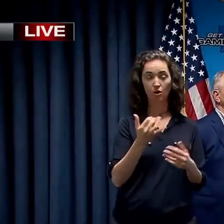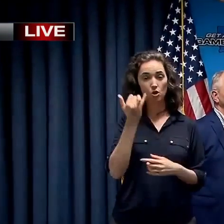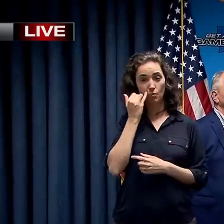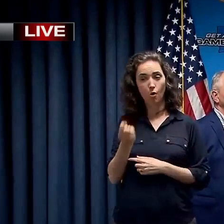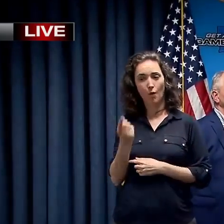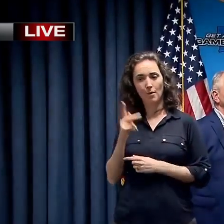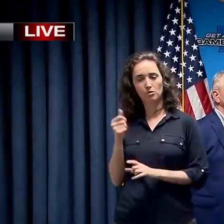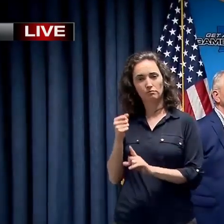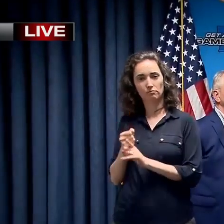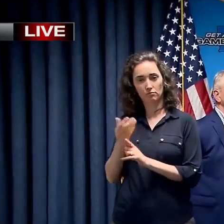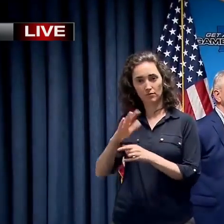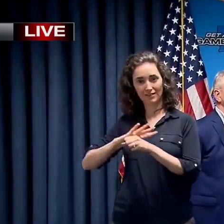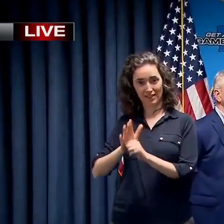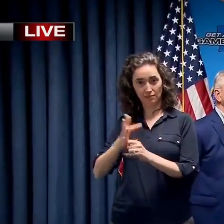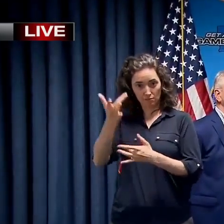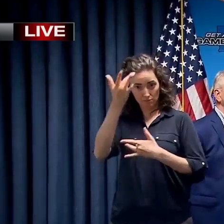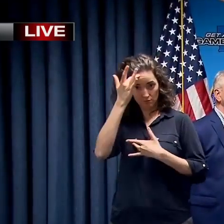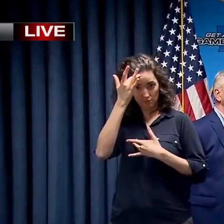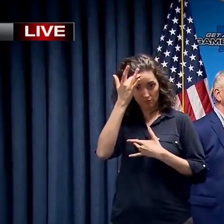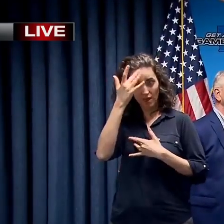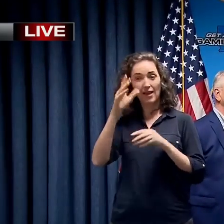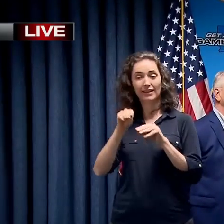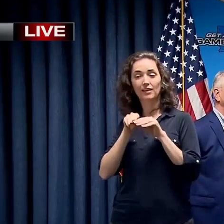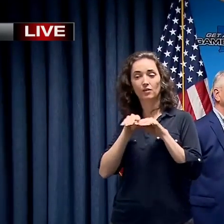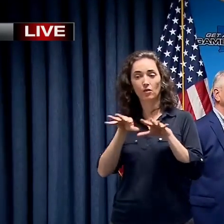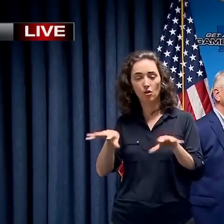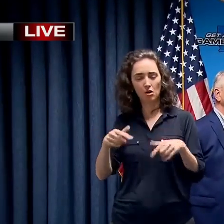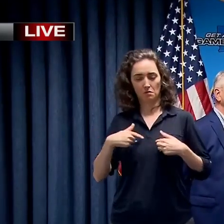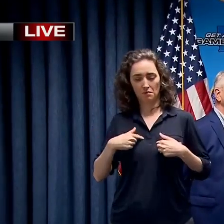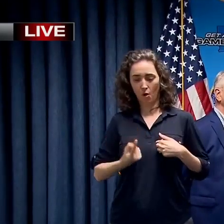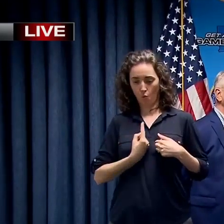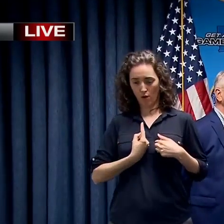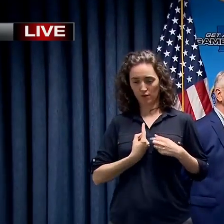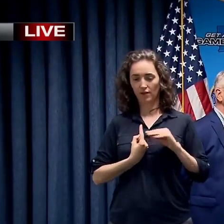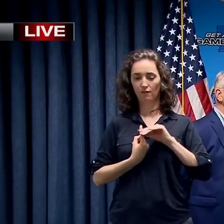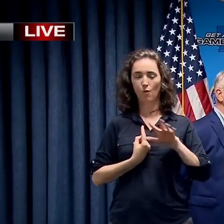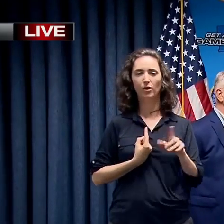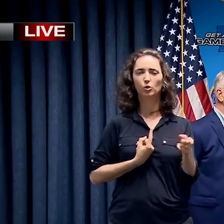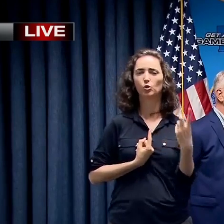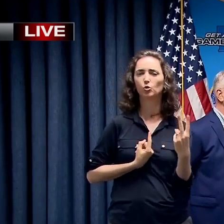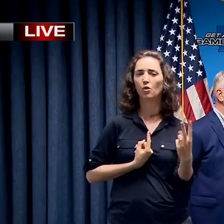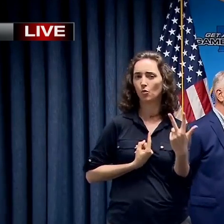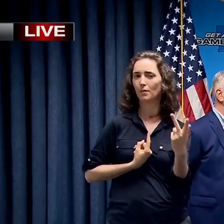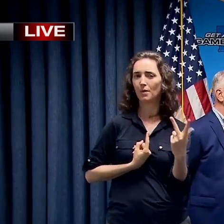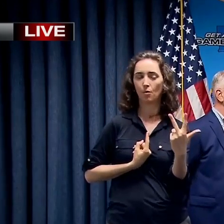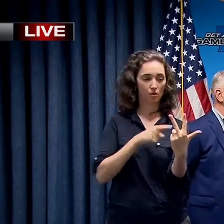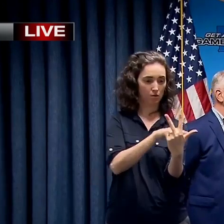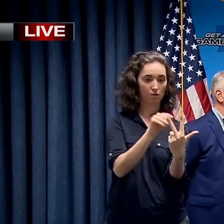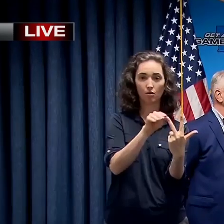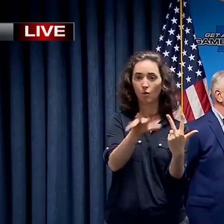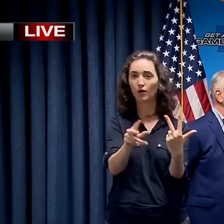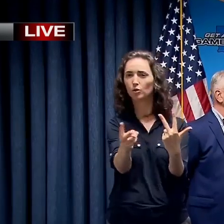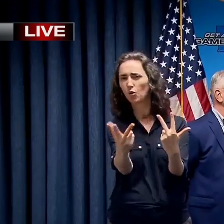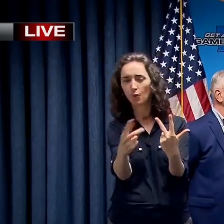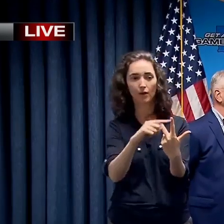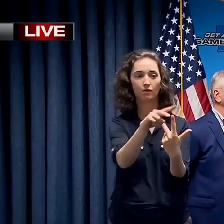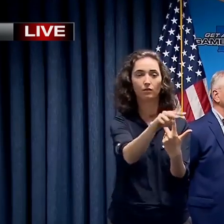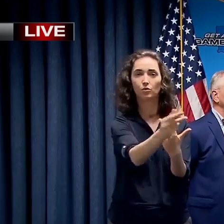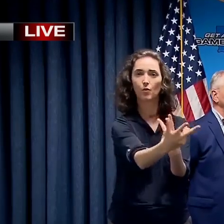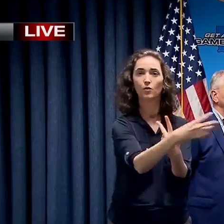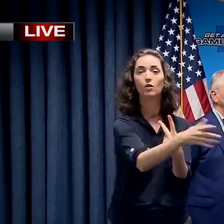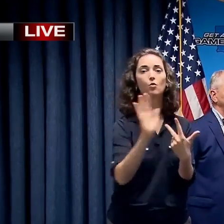3 people, other people who can then go on to infect 2 to 3 other people. And so left unchecked, that leads to a